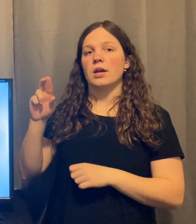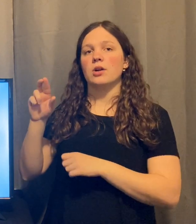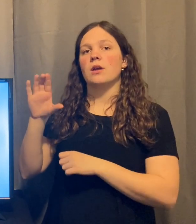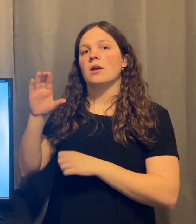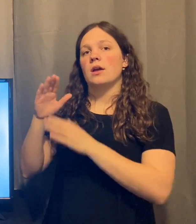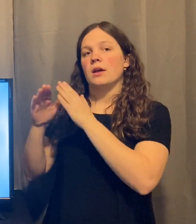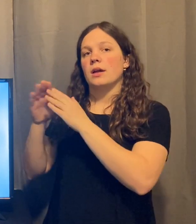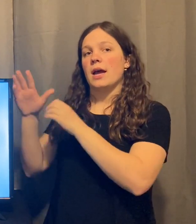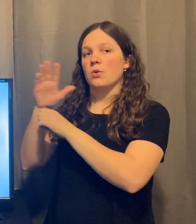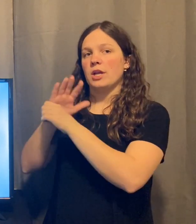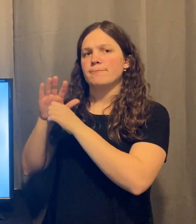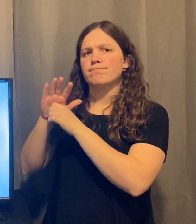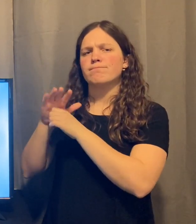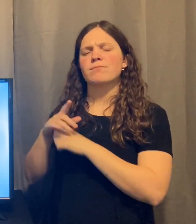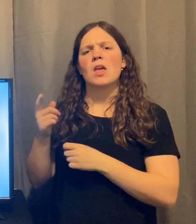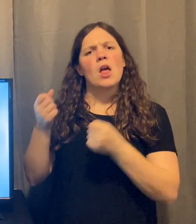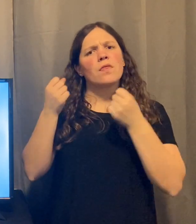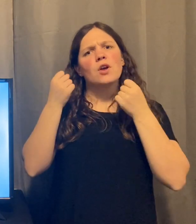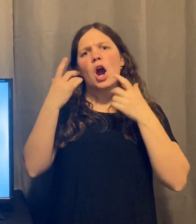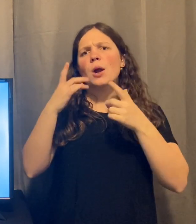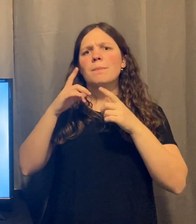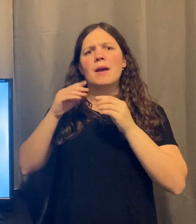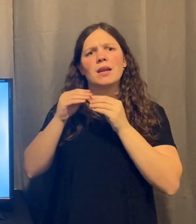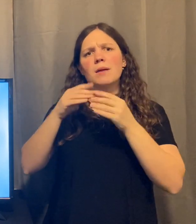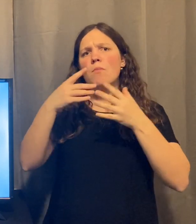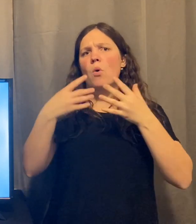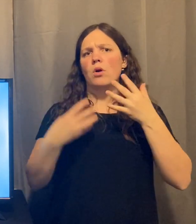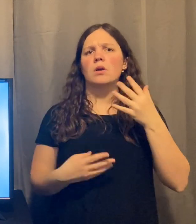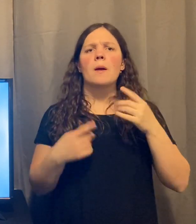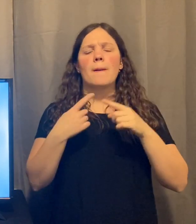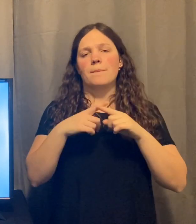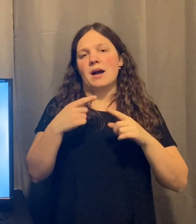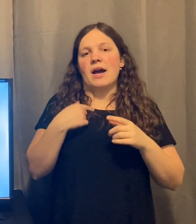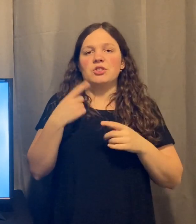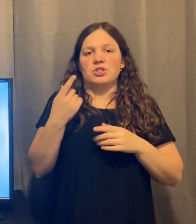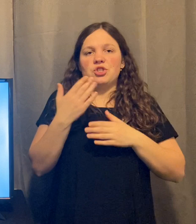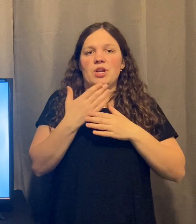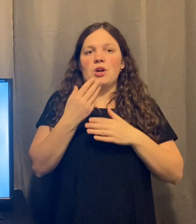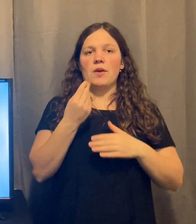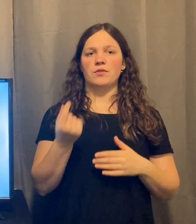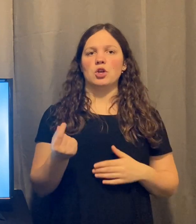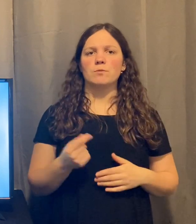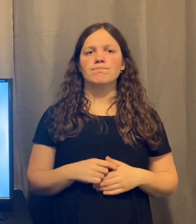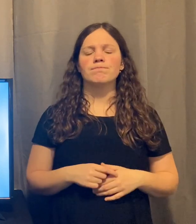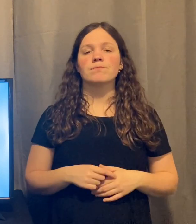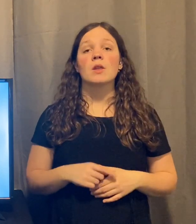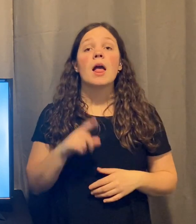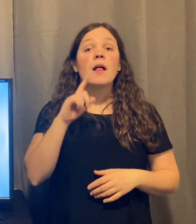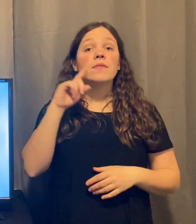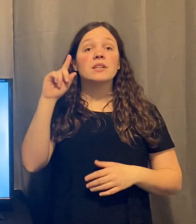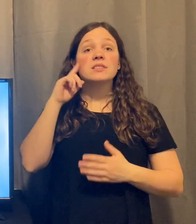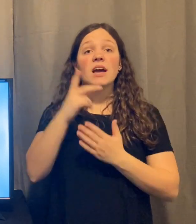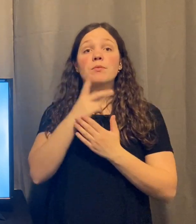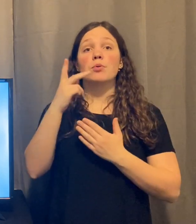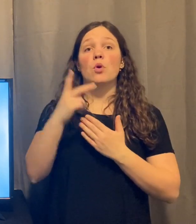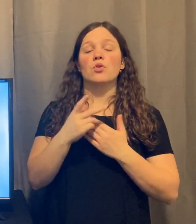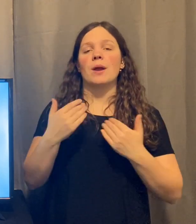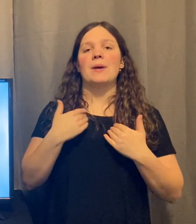Clair County. There are many more, but I just share a few. The deaf program has